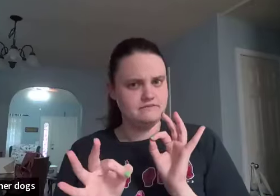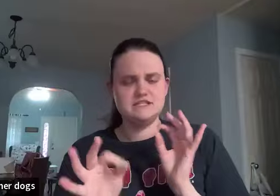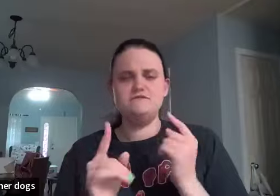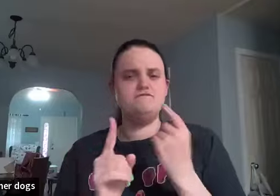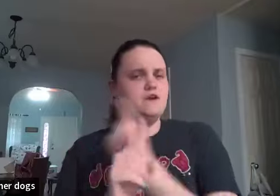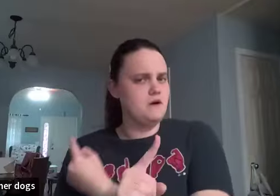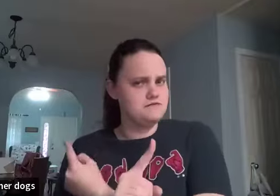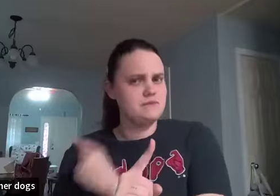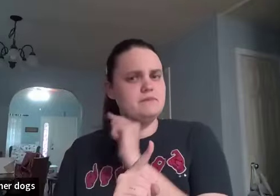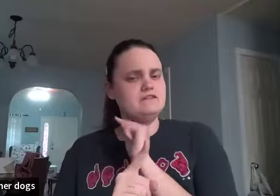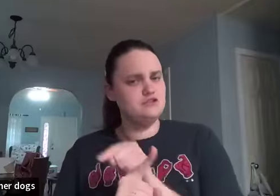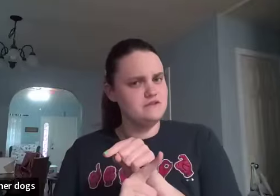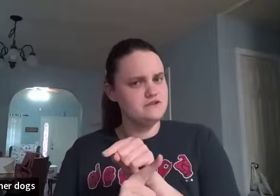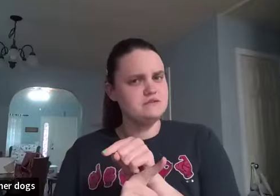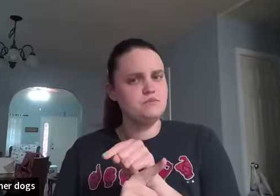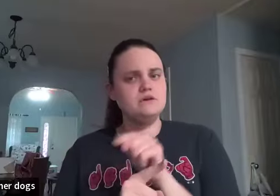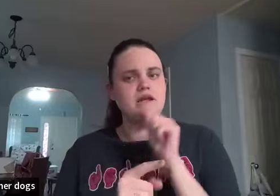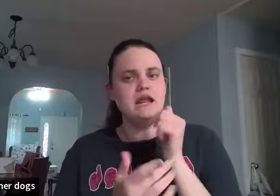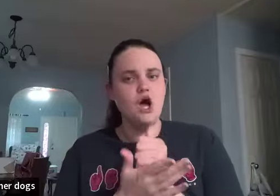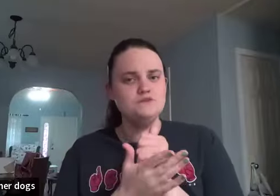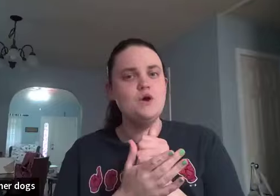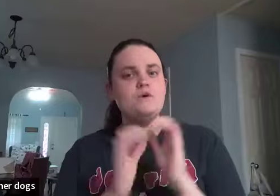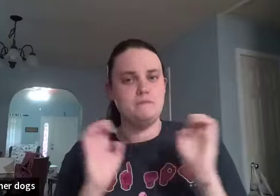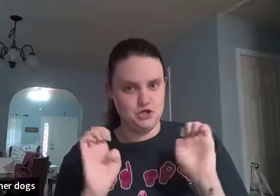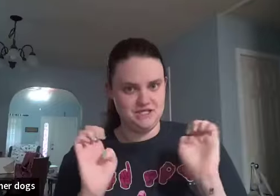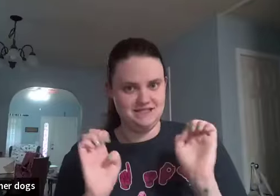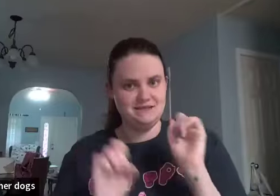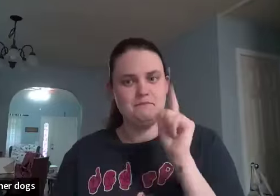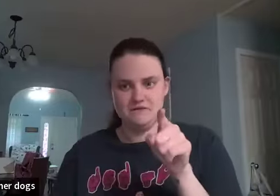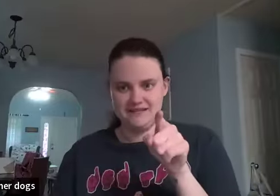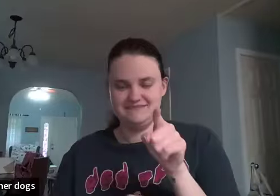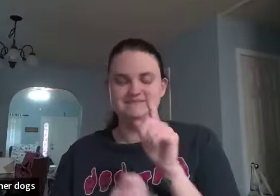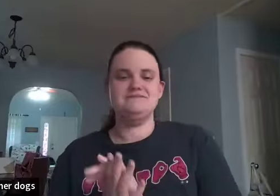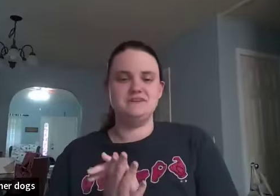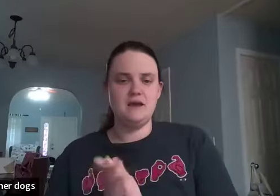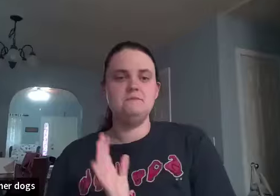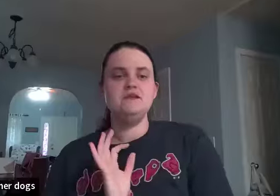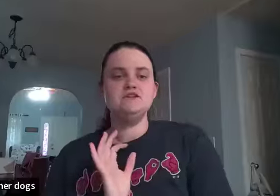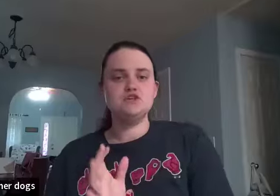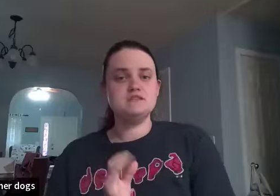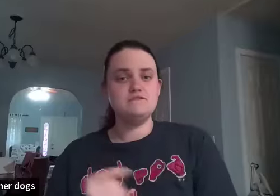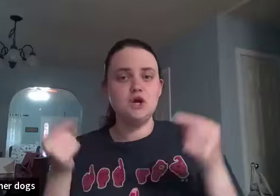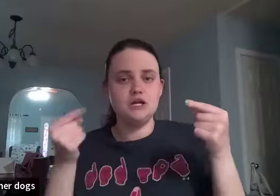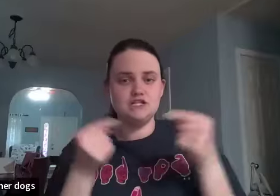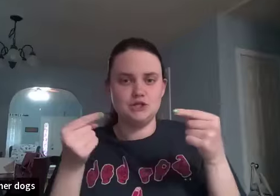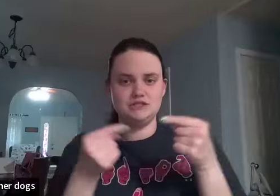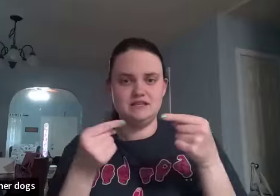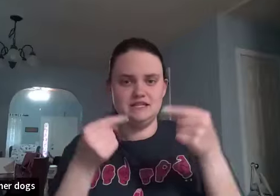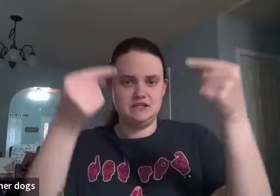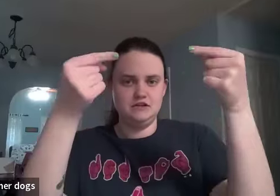This is very off topic, but I do think this one's important and it helps with emergencies. Perfect. Okay. So the sign for hurt is hurt. It's literally